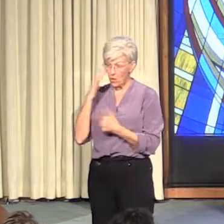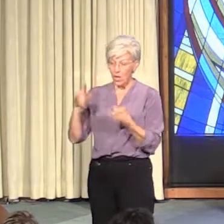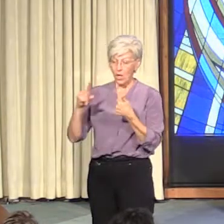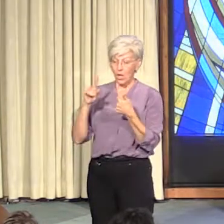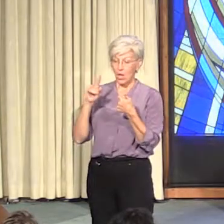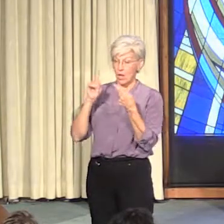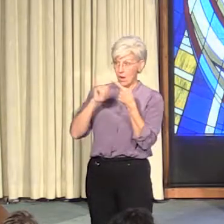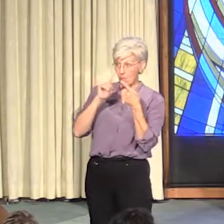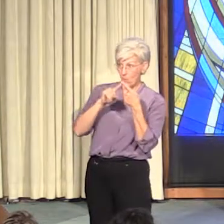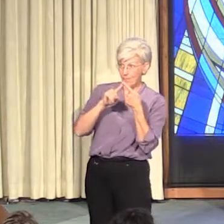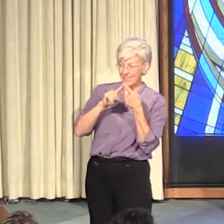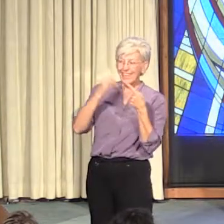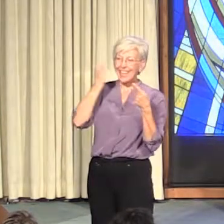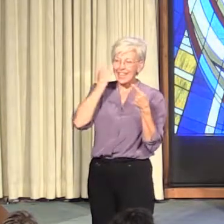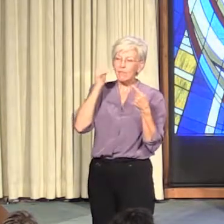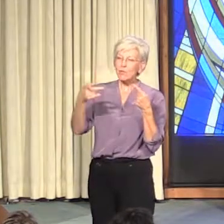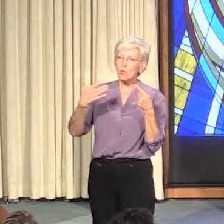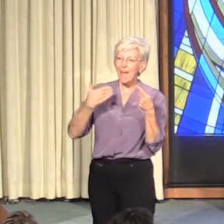have